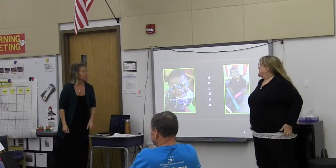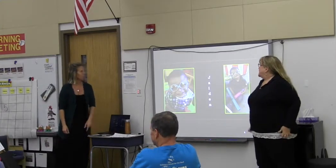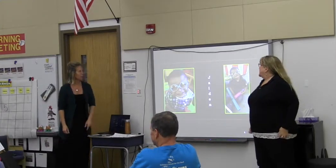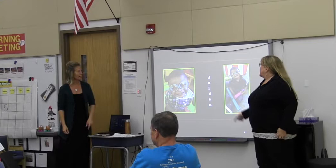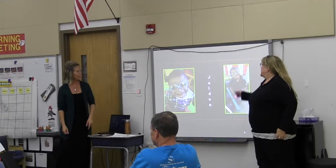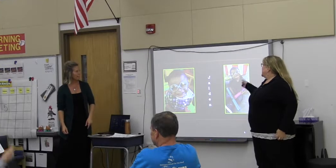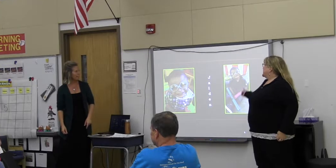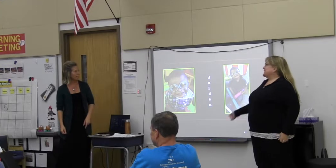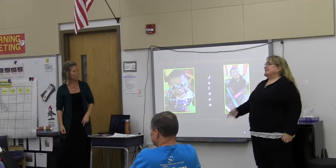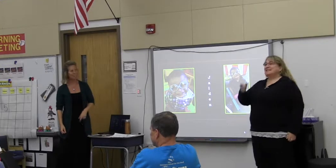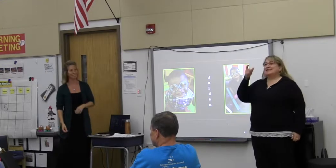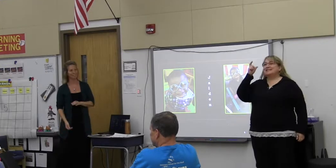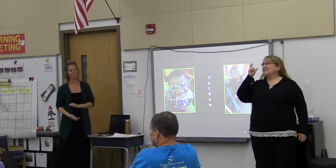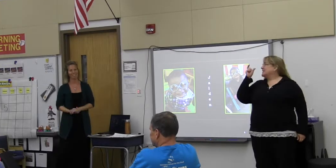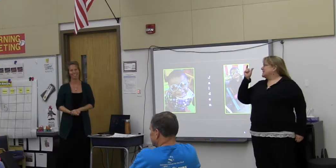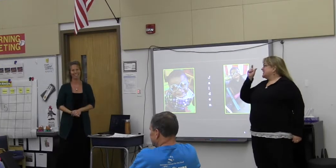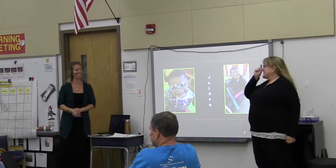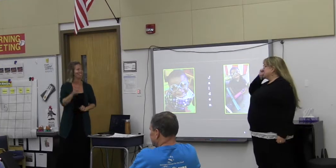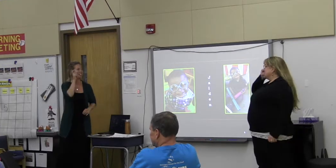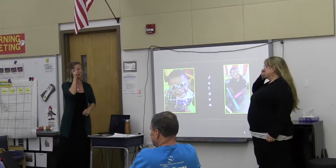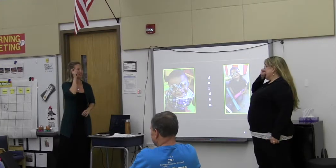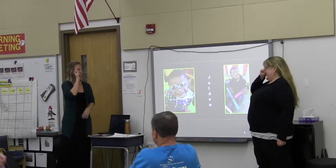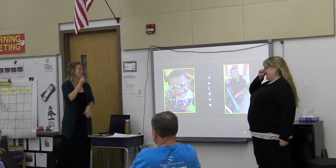And this is Jaden's leather.